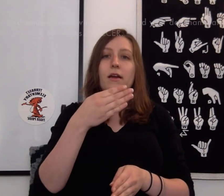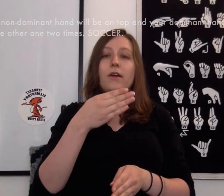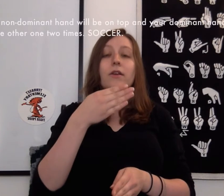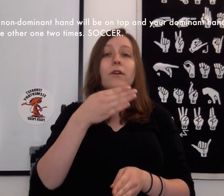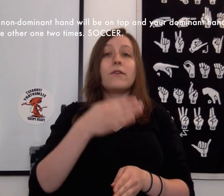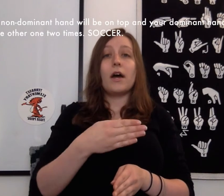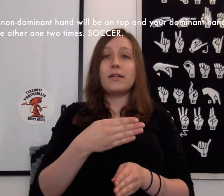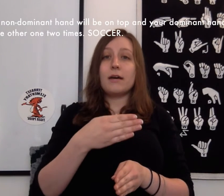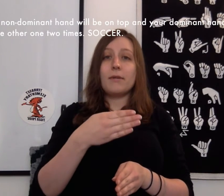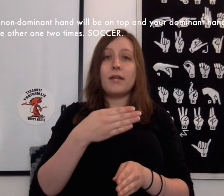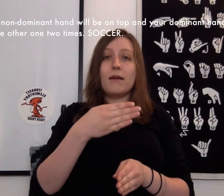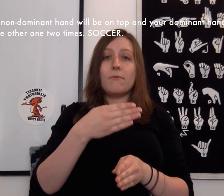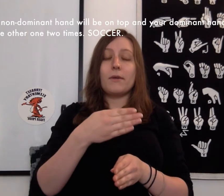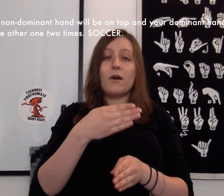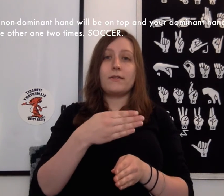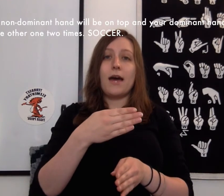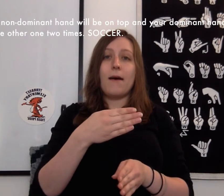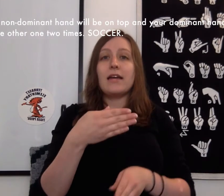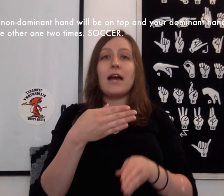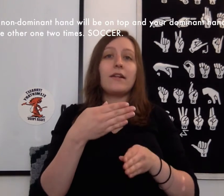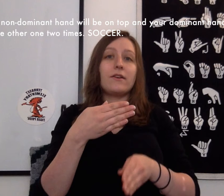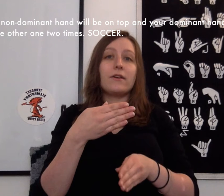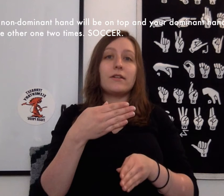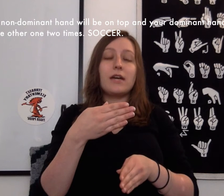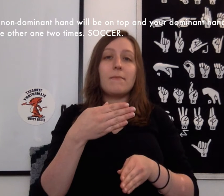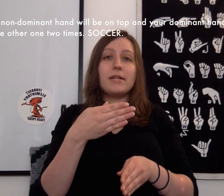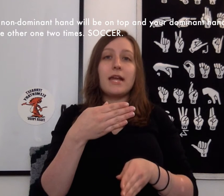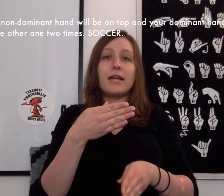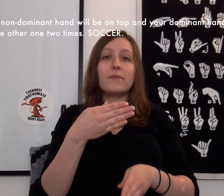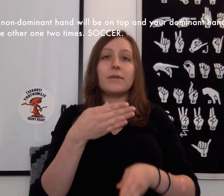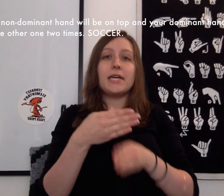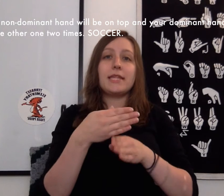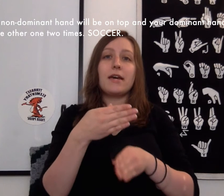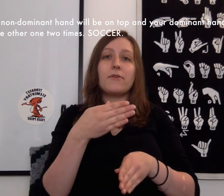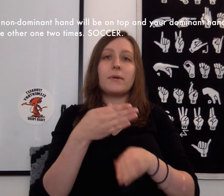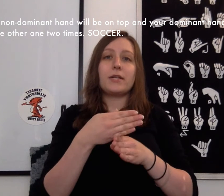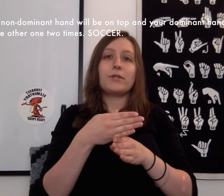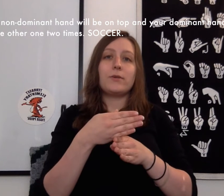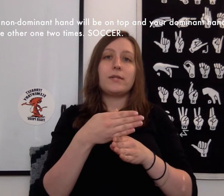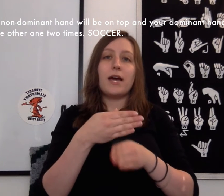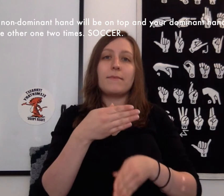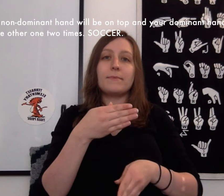Your non-dominant hand will be on top, and your dominant hand will hit the other one two times.